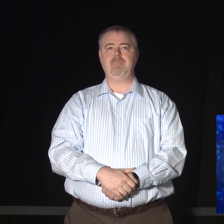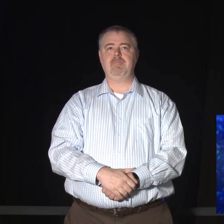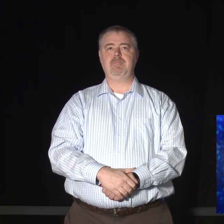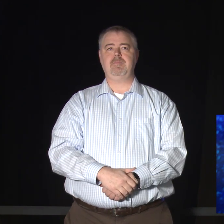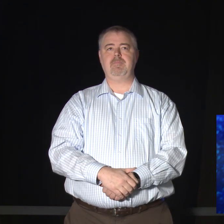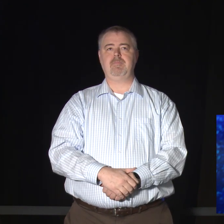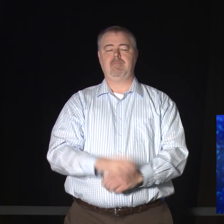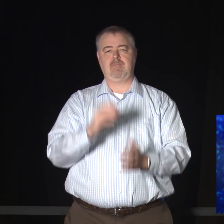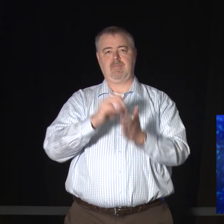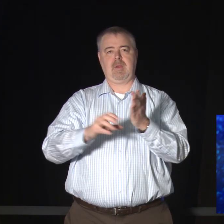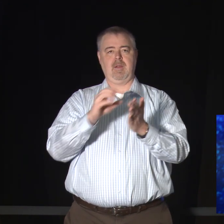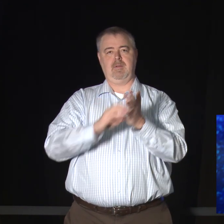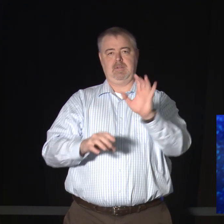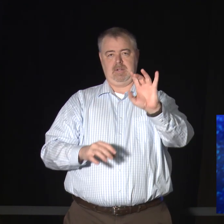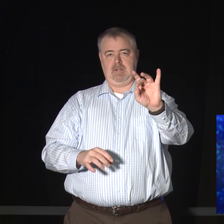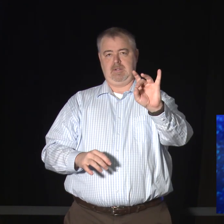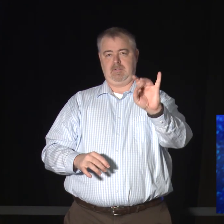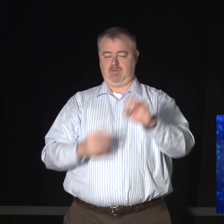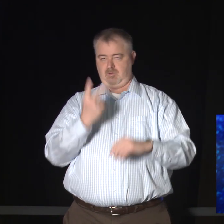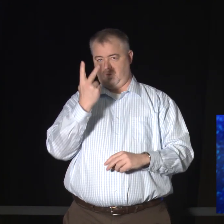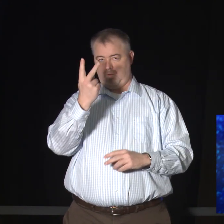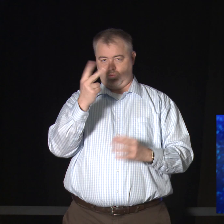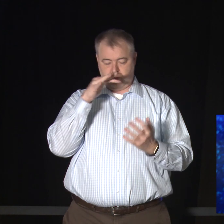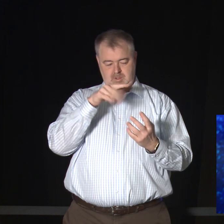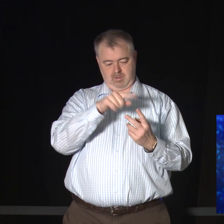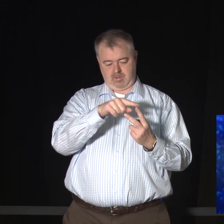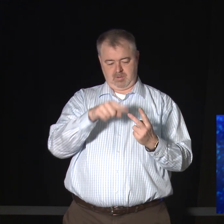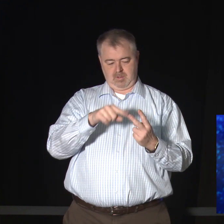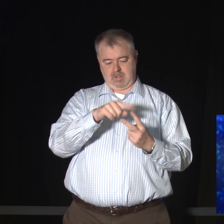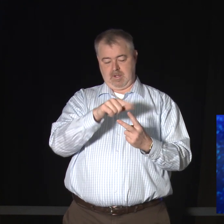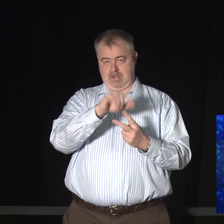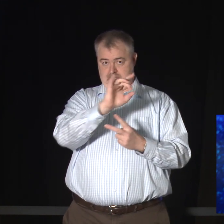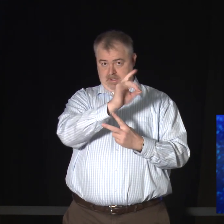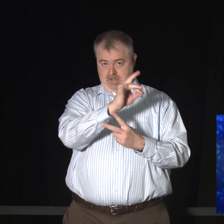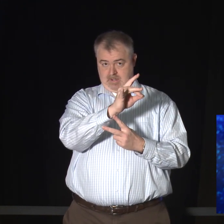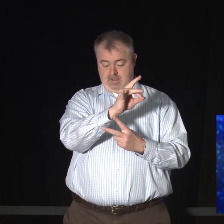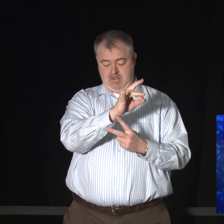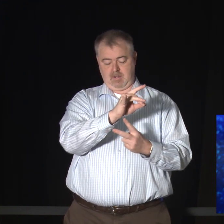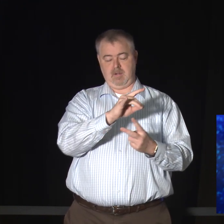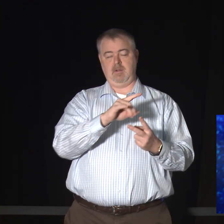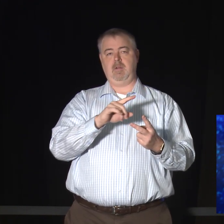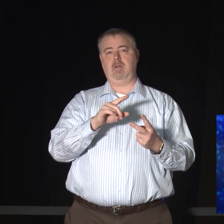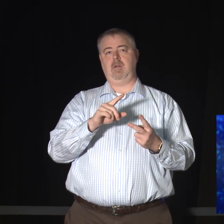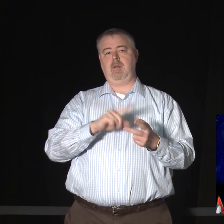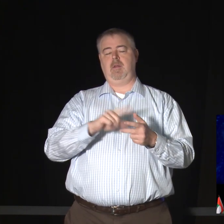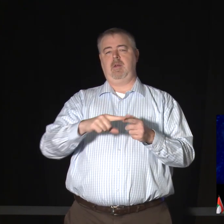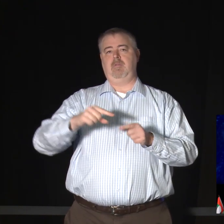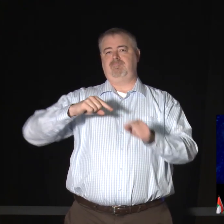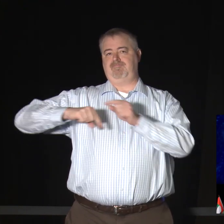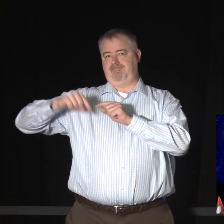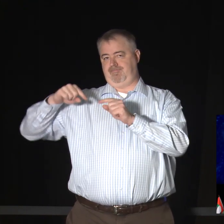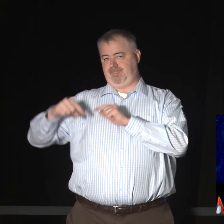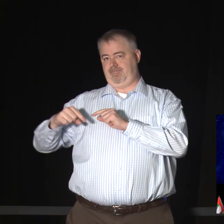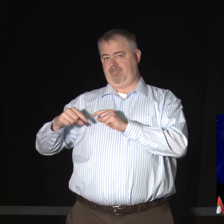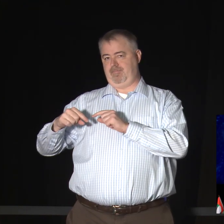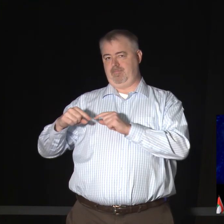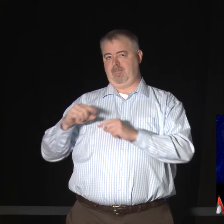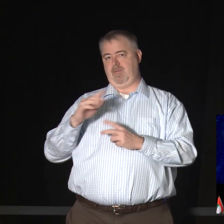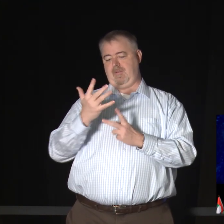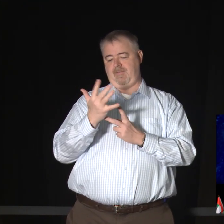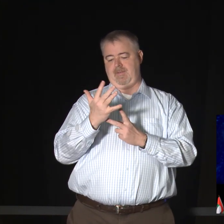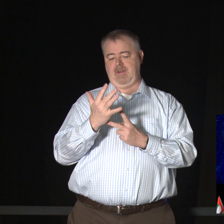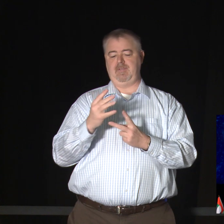Acts chapter 8. We're going to go to two chapters in Acts, but we're going to start in Acts chapter 8, and then we're going to back up just a few chapters to Acts